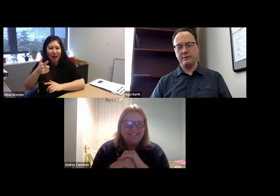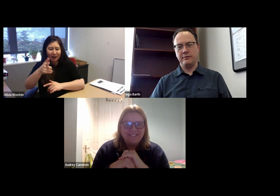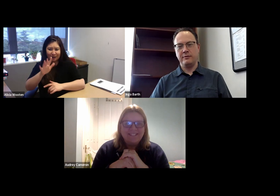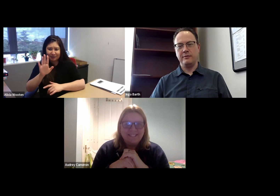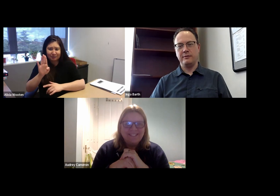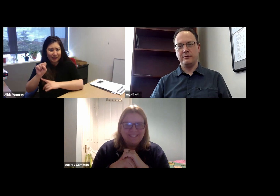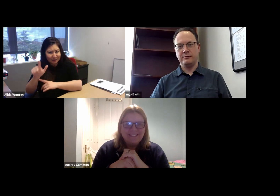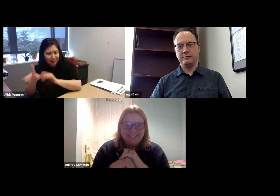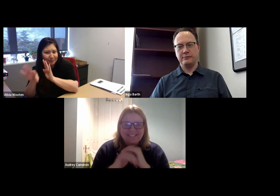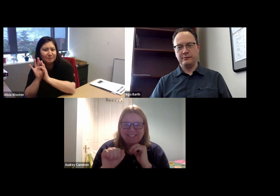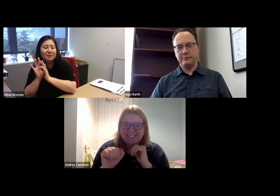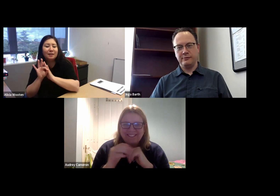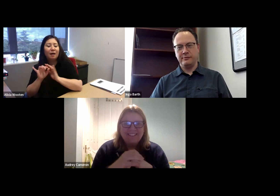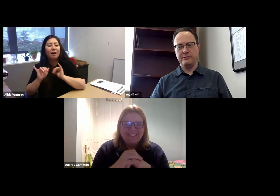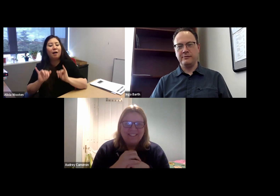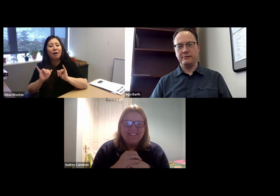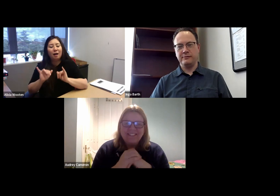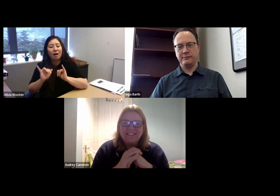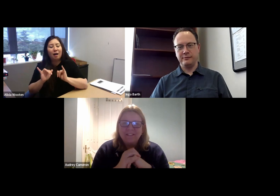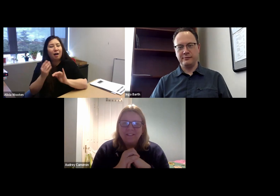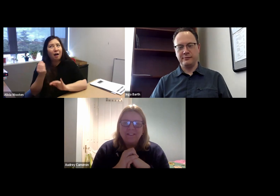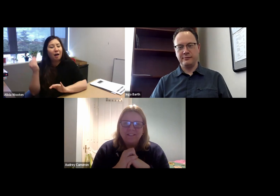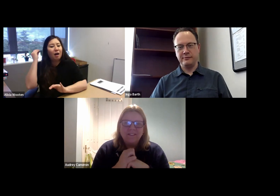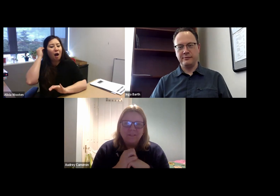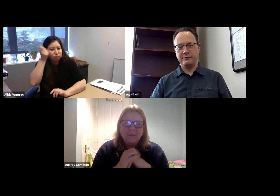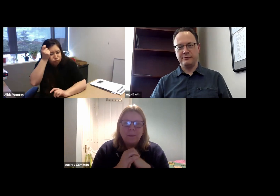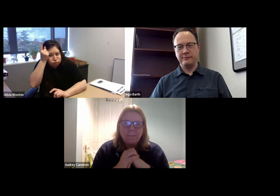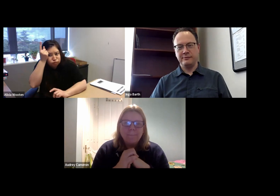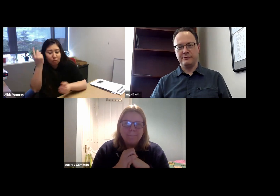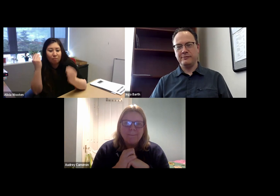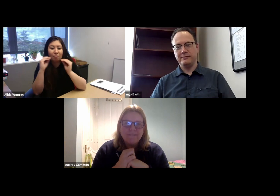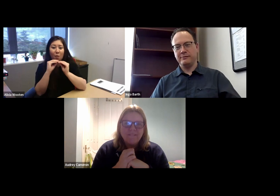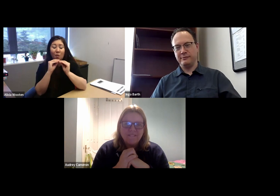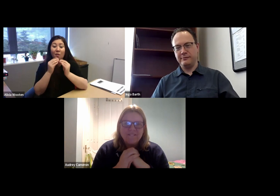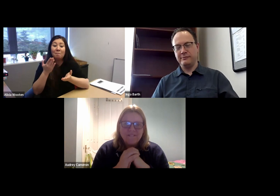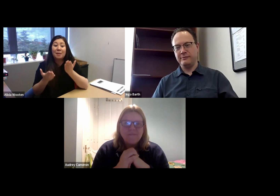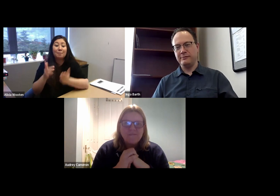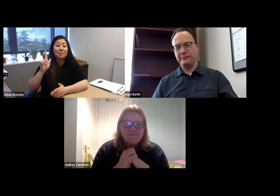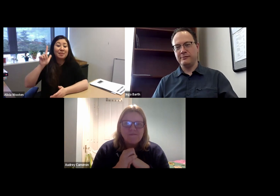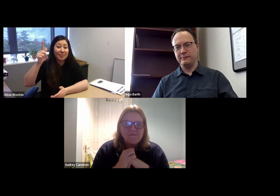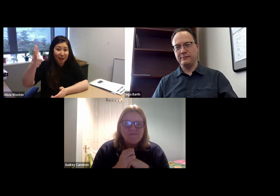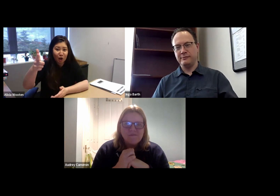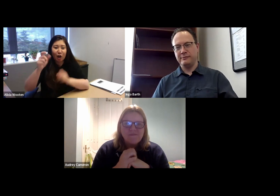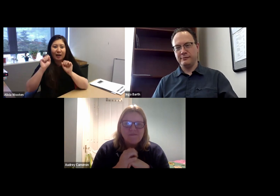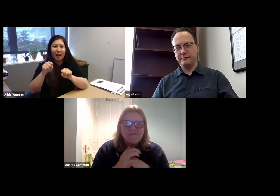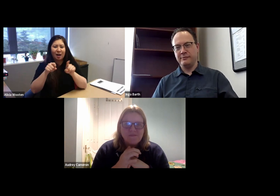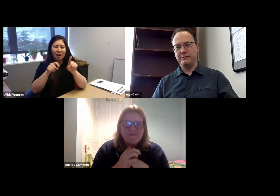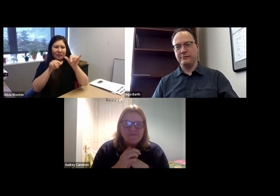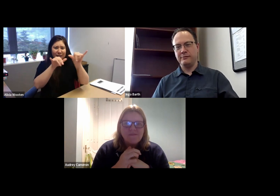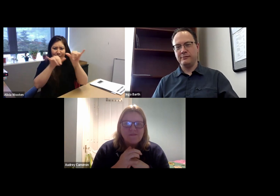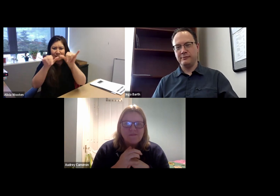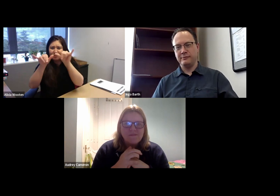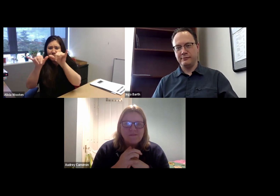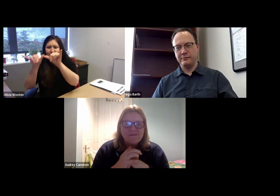So I like to talk about why German chose the way they chose to sign it, how they choose to sign